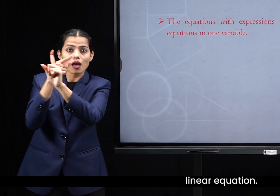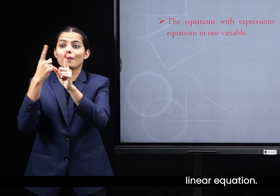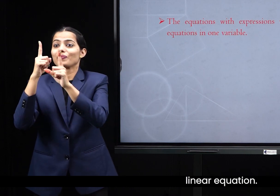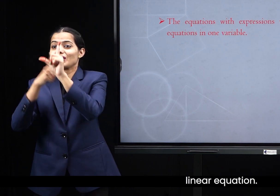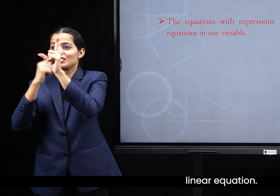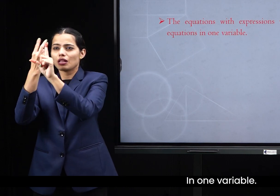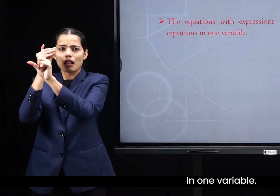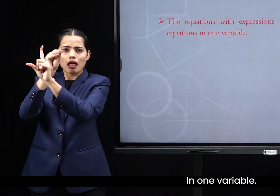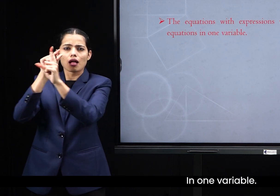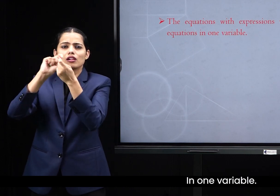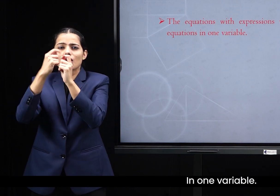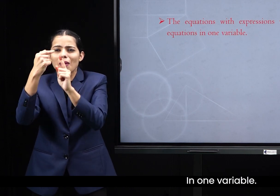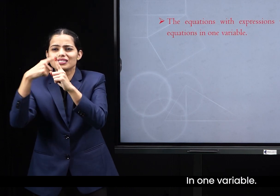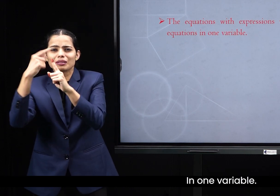equation in one variable.